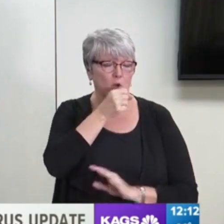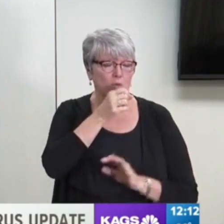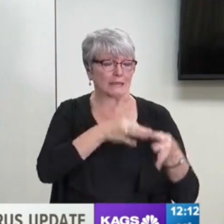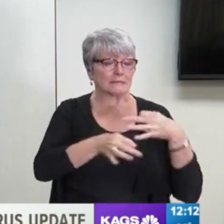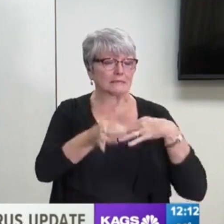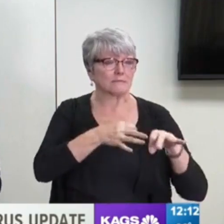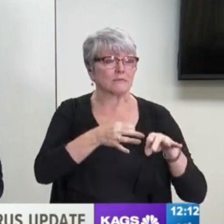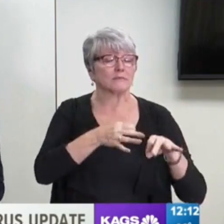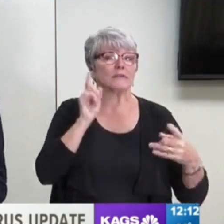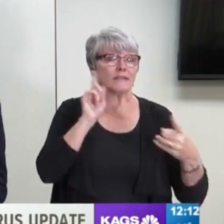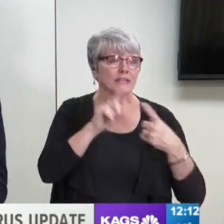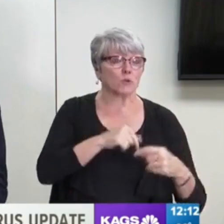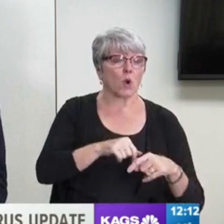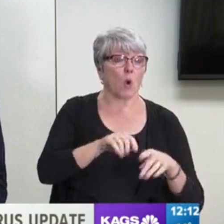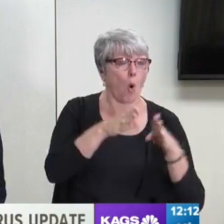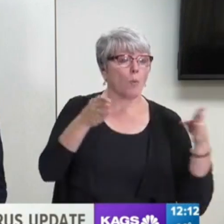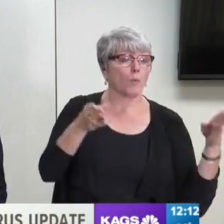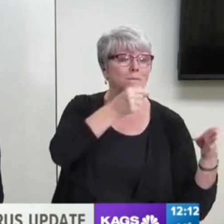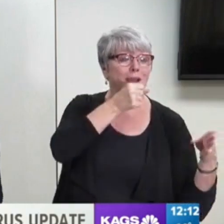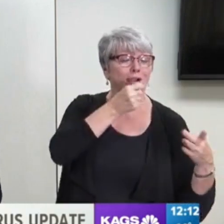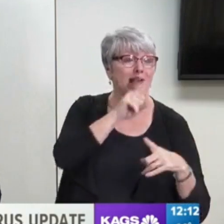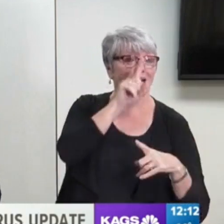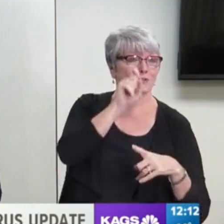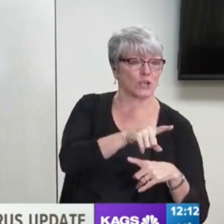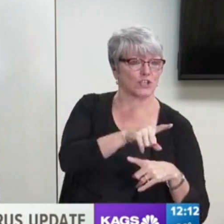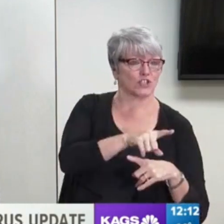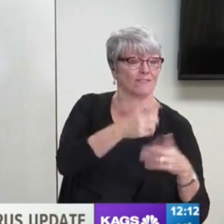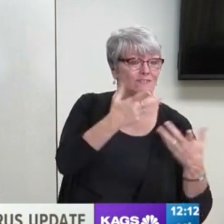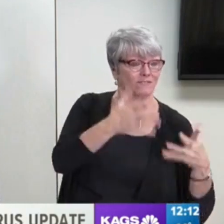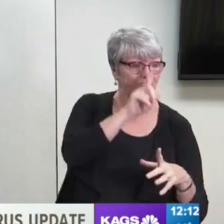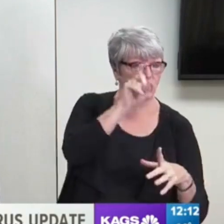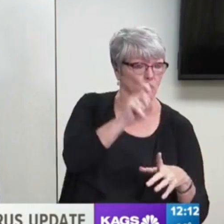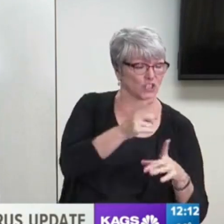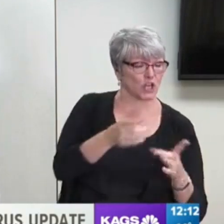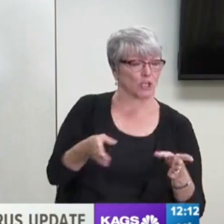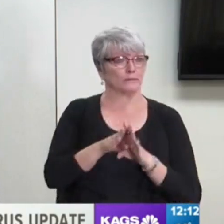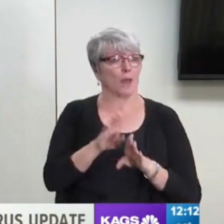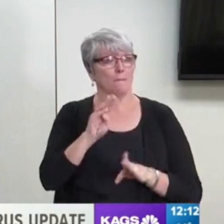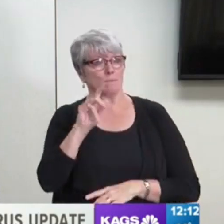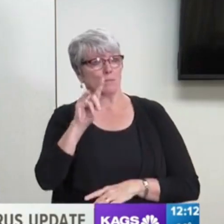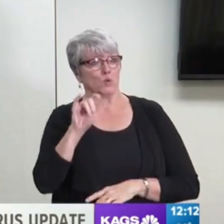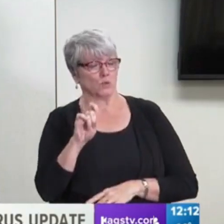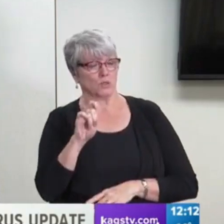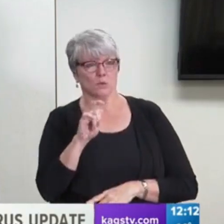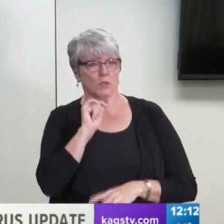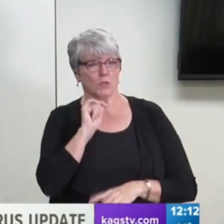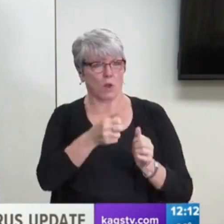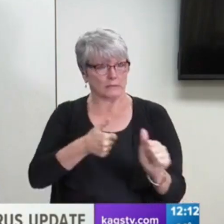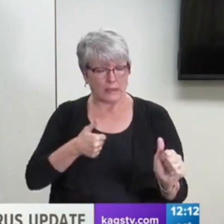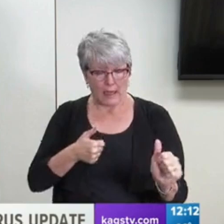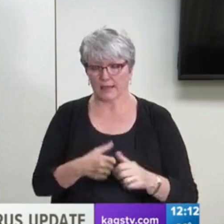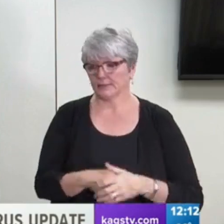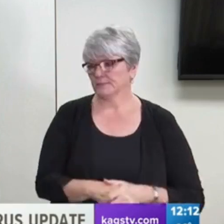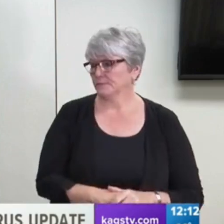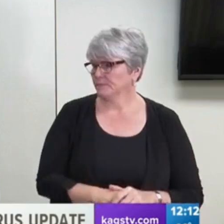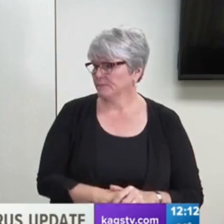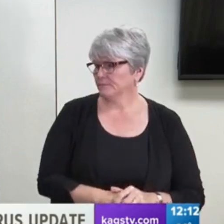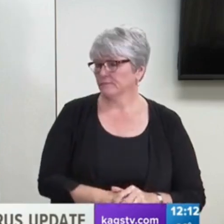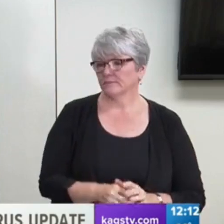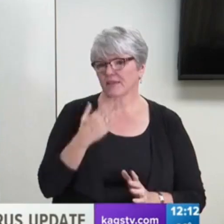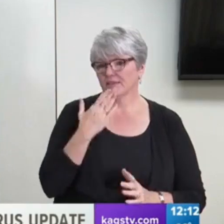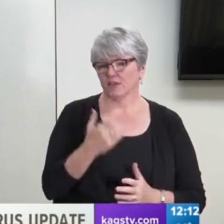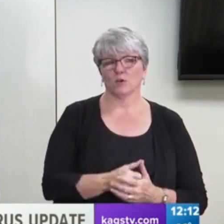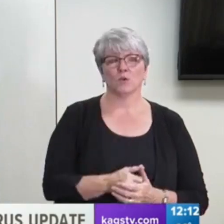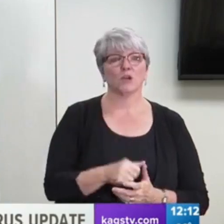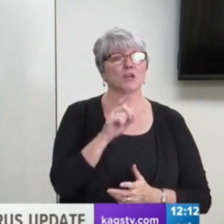a question? Then you can open it, but you should also mute it afterwards so that we can try and cut the delay out. Thank you. Thank you,